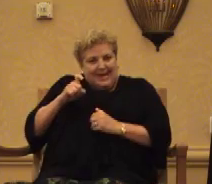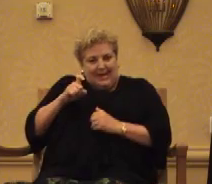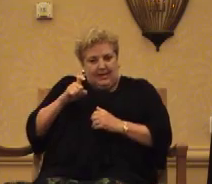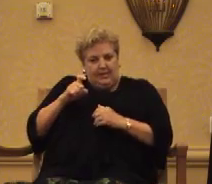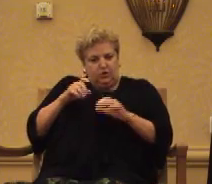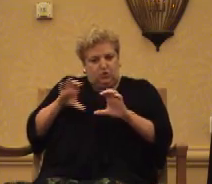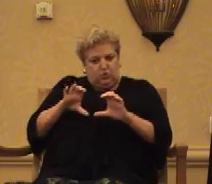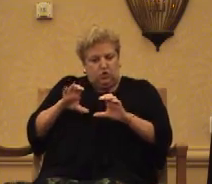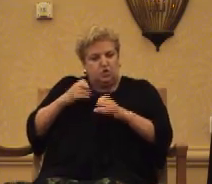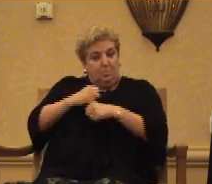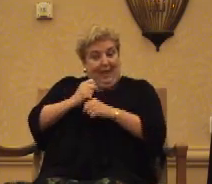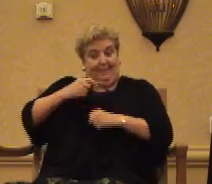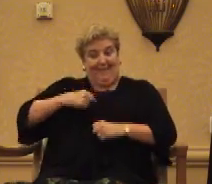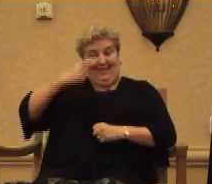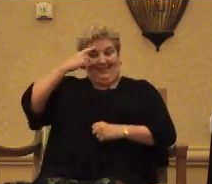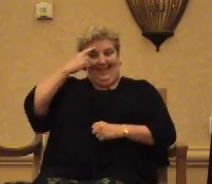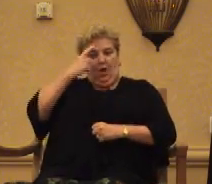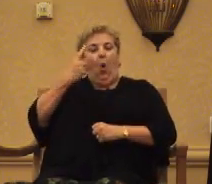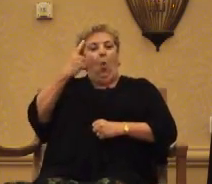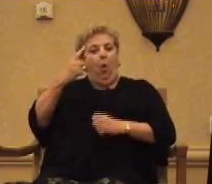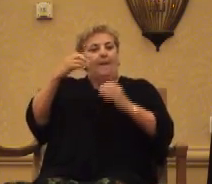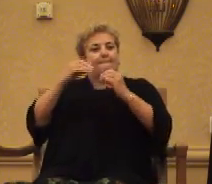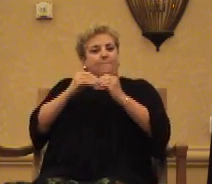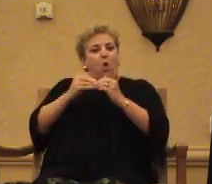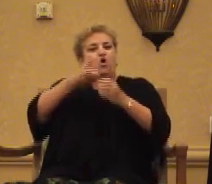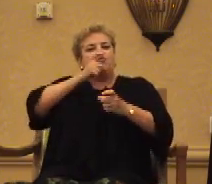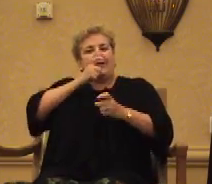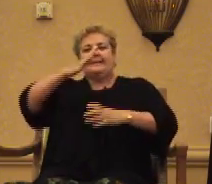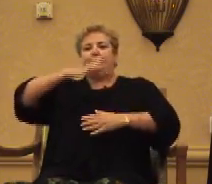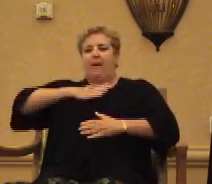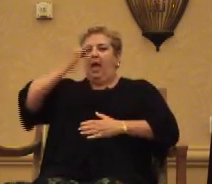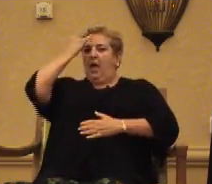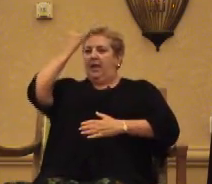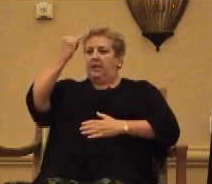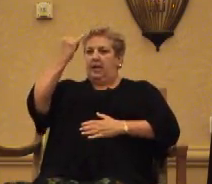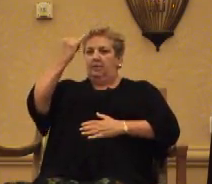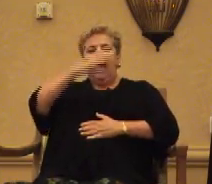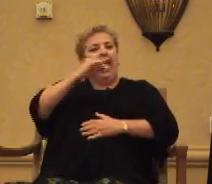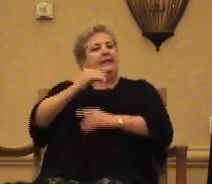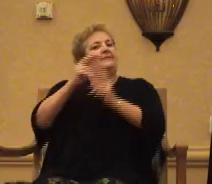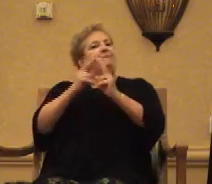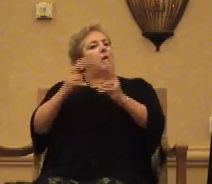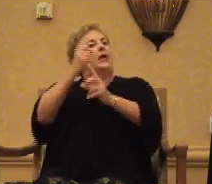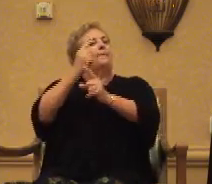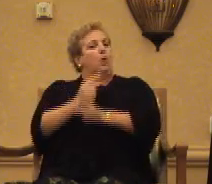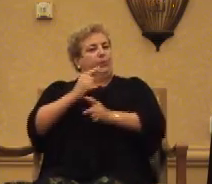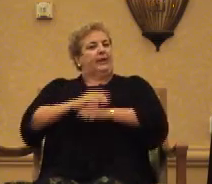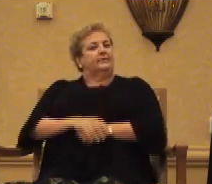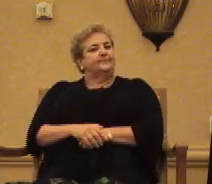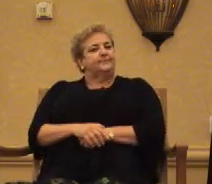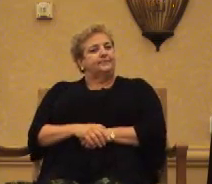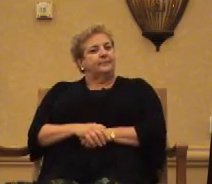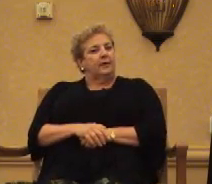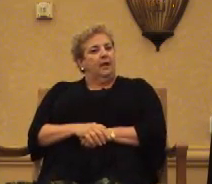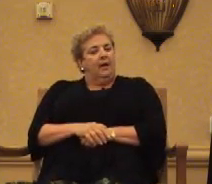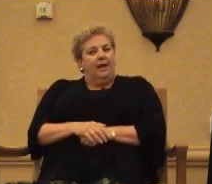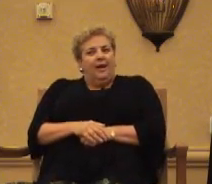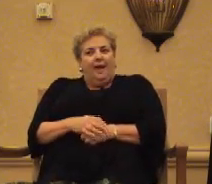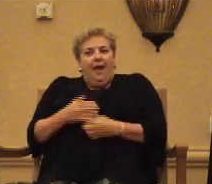that the one more drink is my idea and absolutely appropriate. And I didn't know that I was being punked out by an